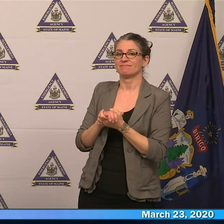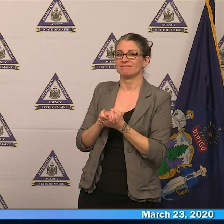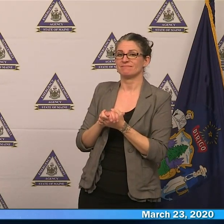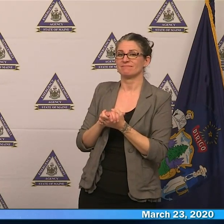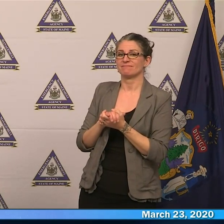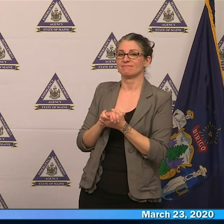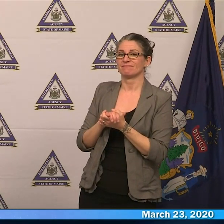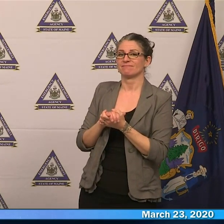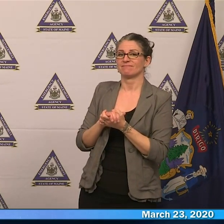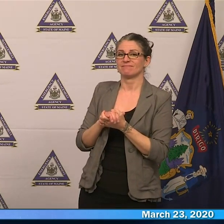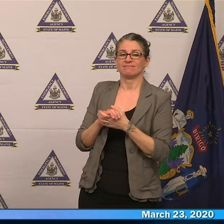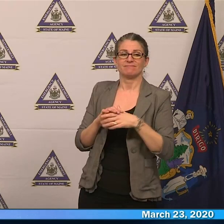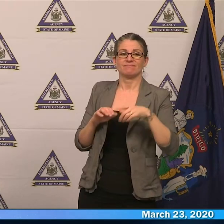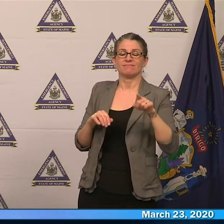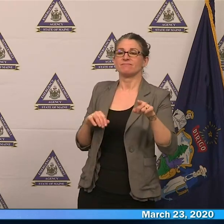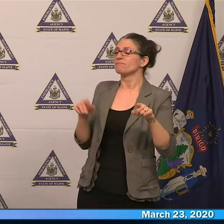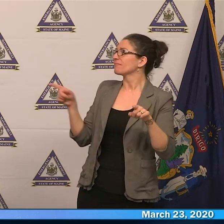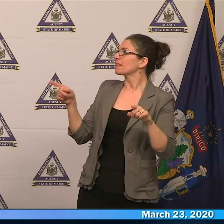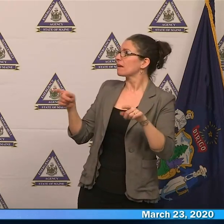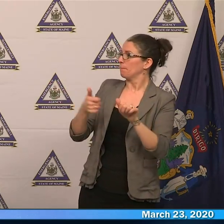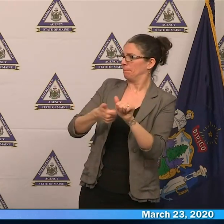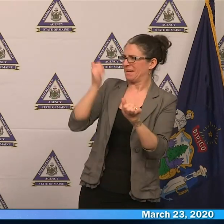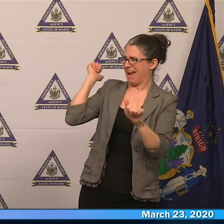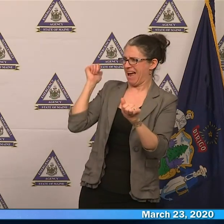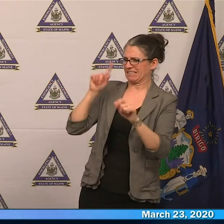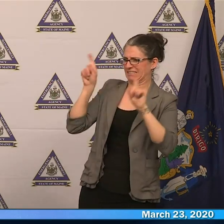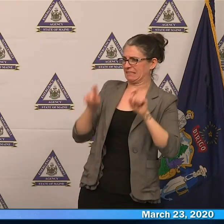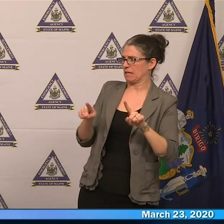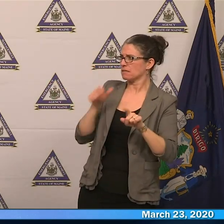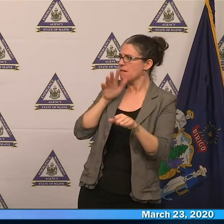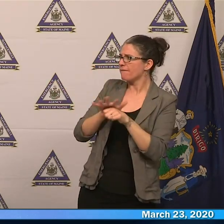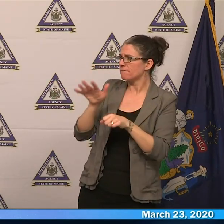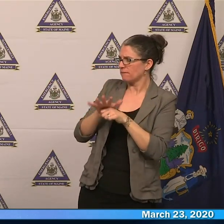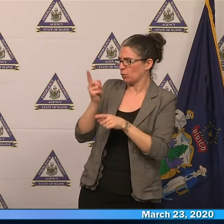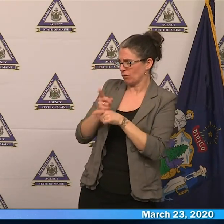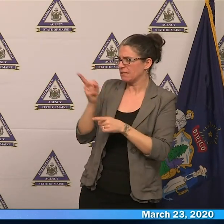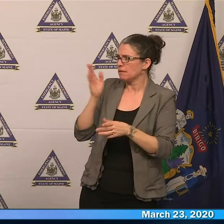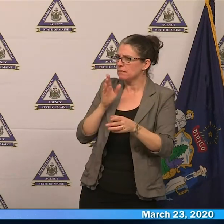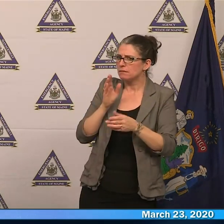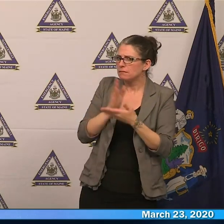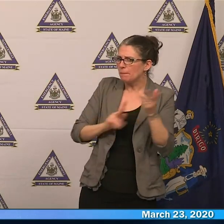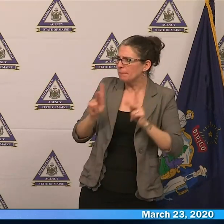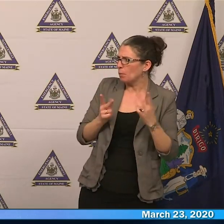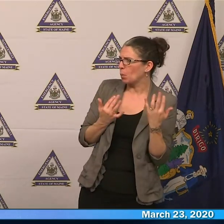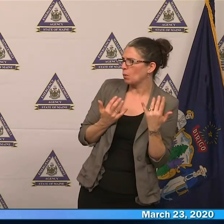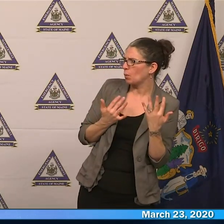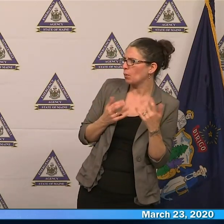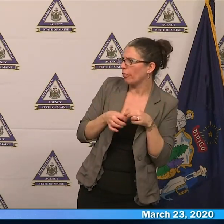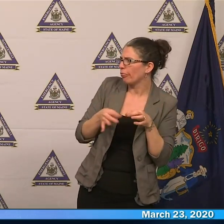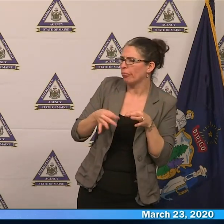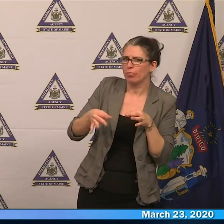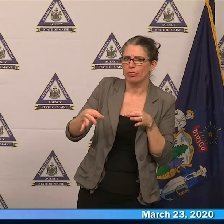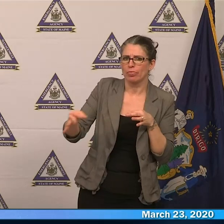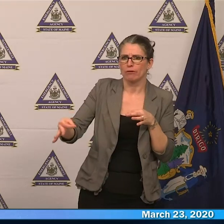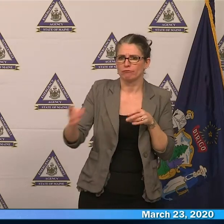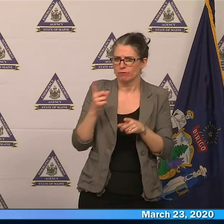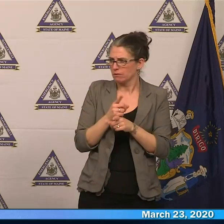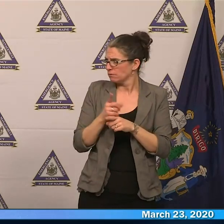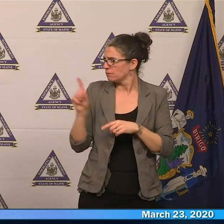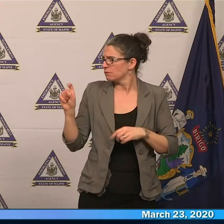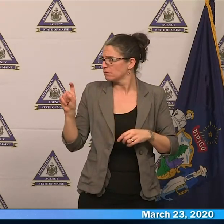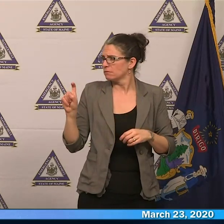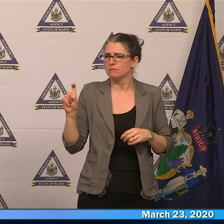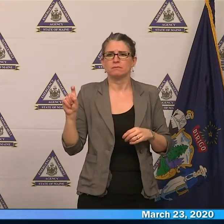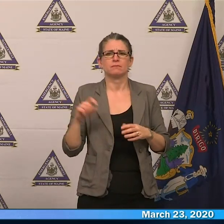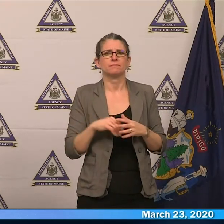are waiting in queue here? Yep. And I think you described before how they're prioritized. Mm-hmm. So Steve's question